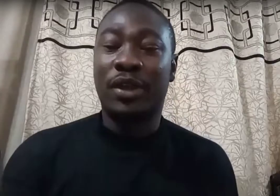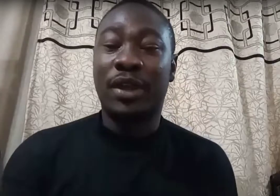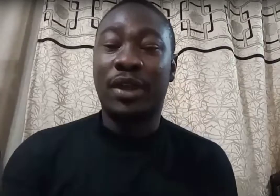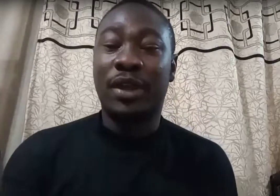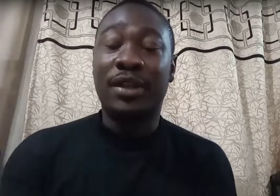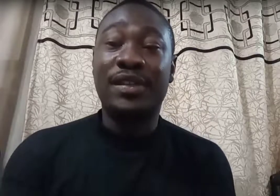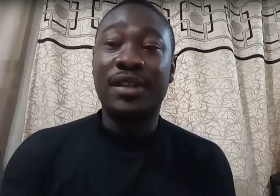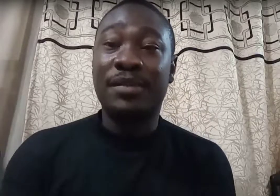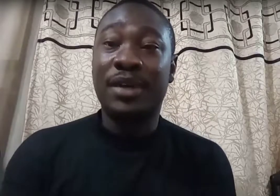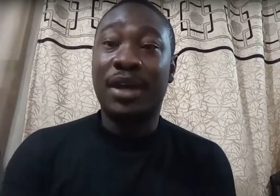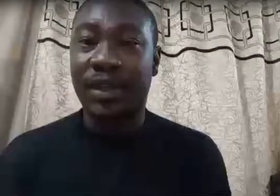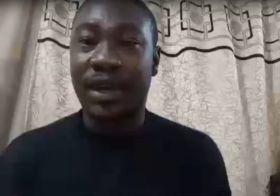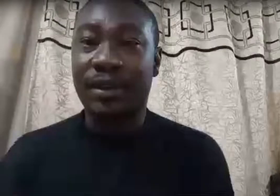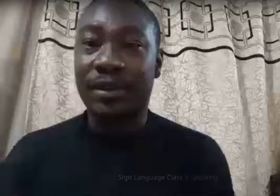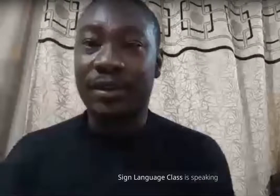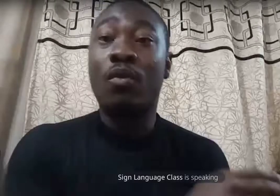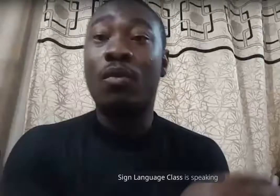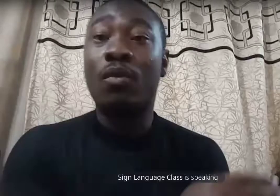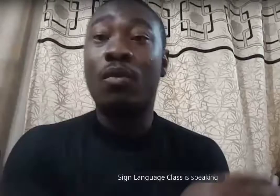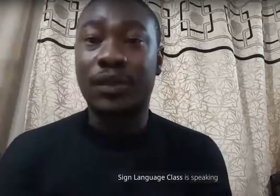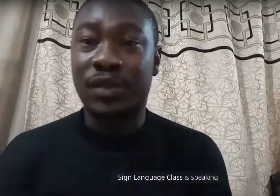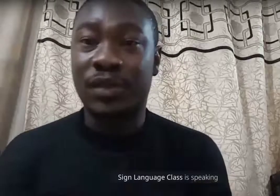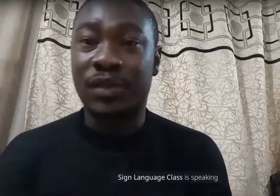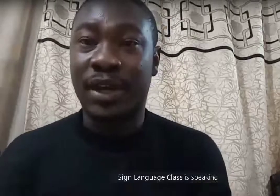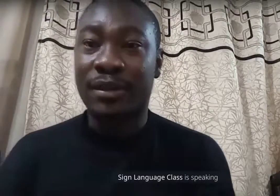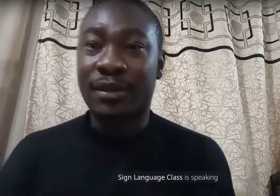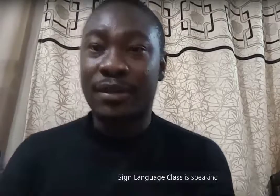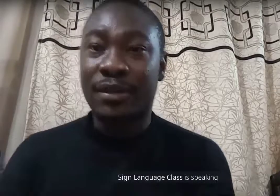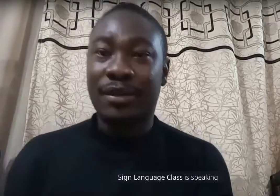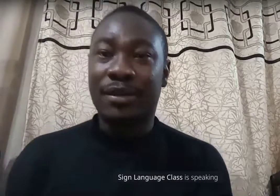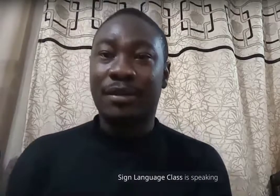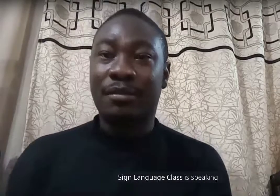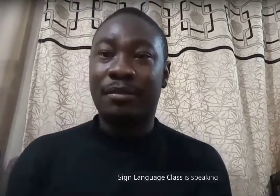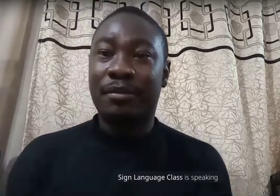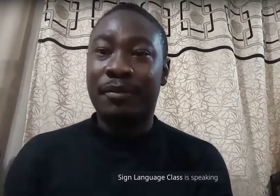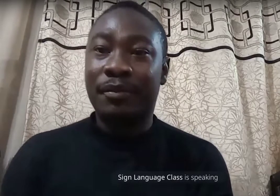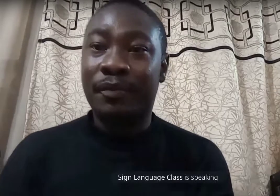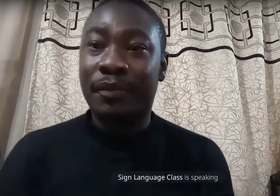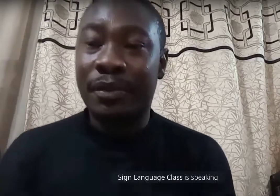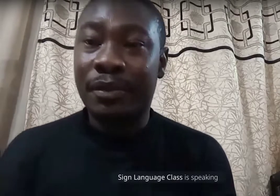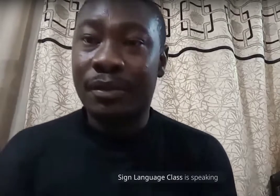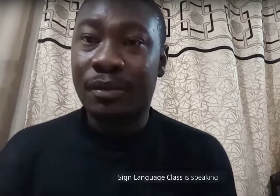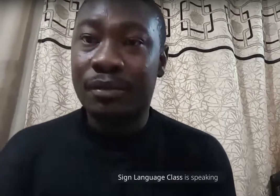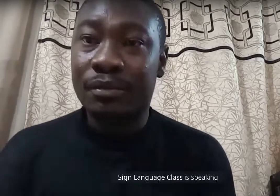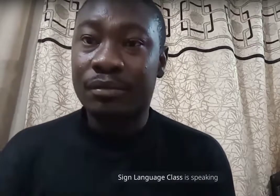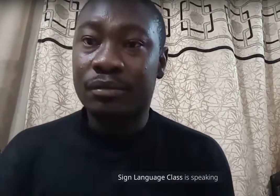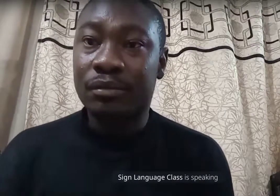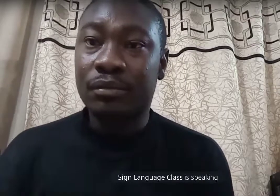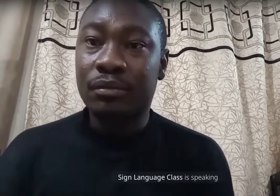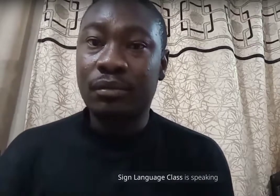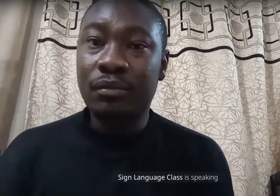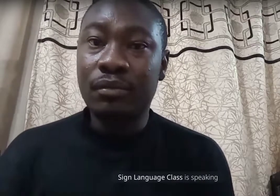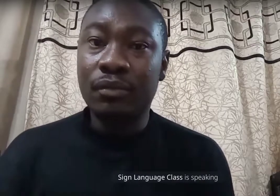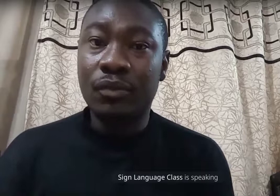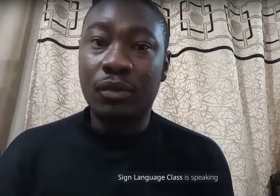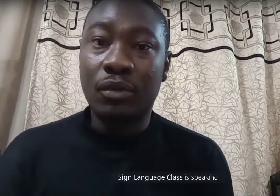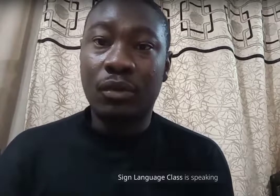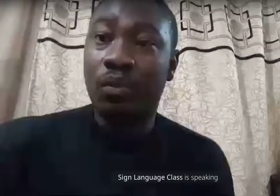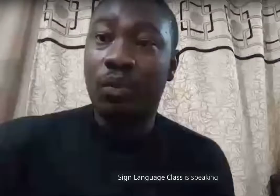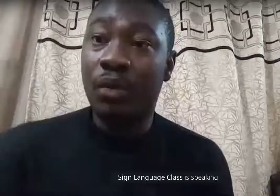still have time in case people want to participate. I think we still have enough time Mhm. to take in more, just in case you're